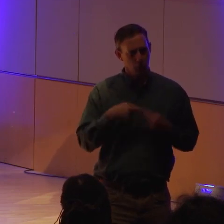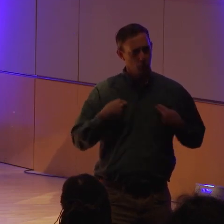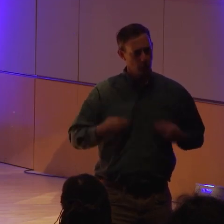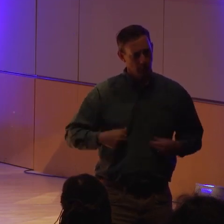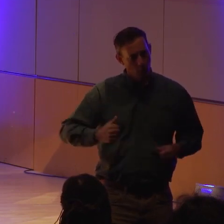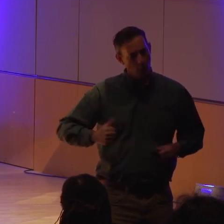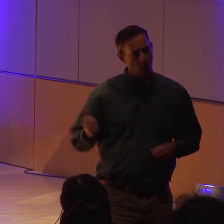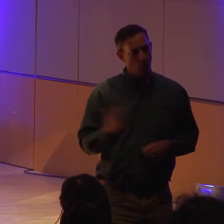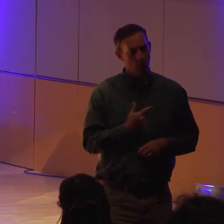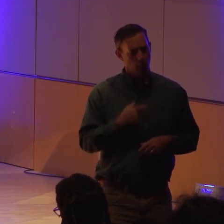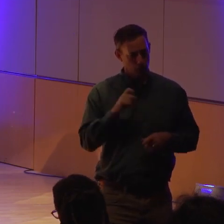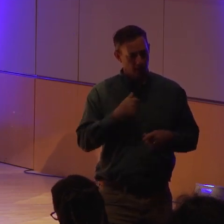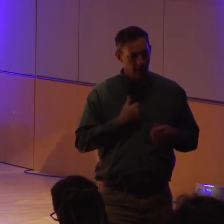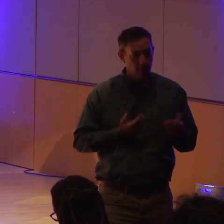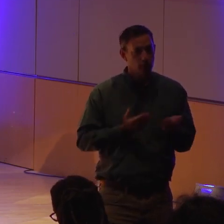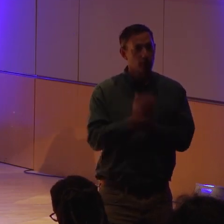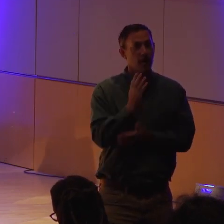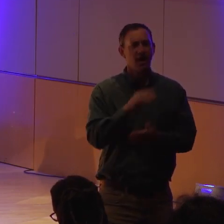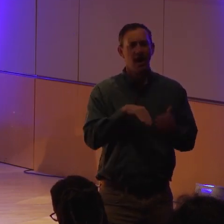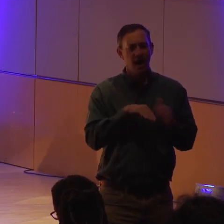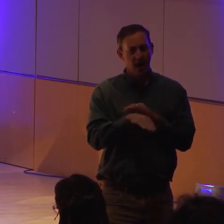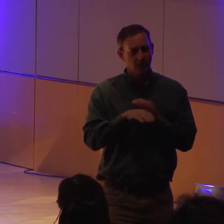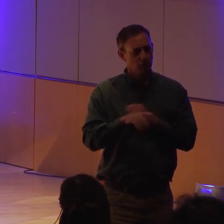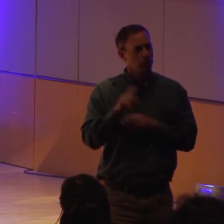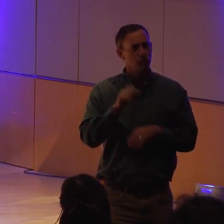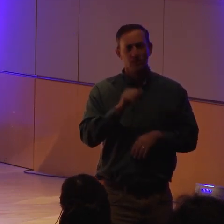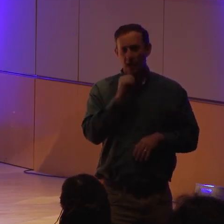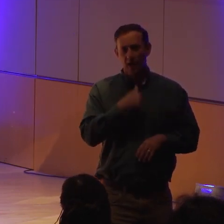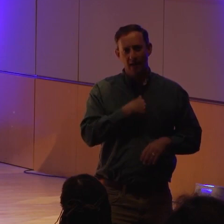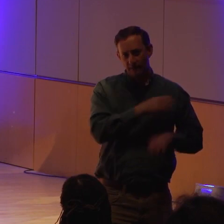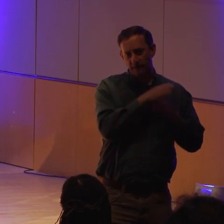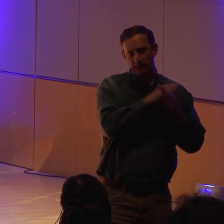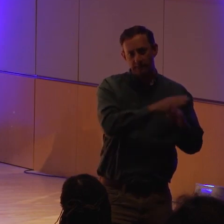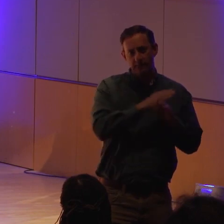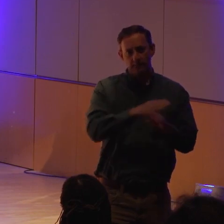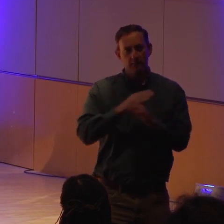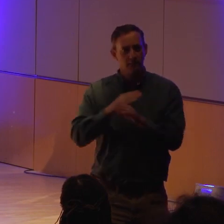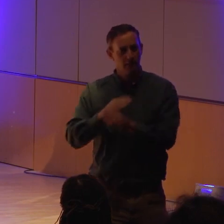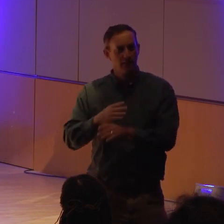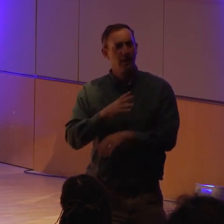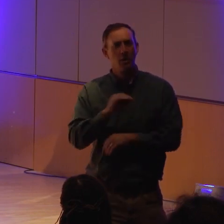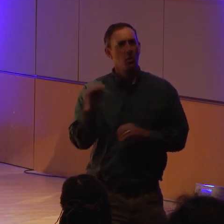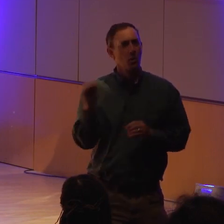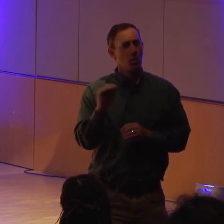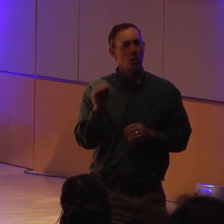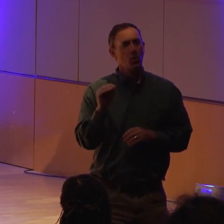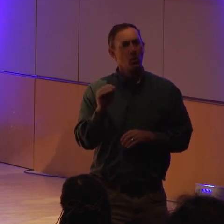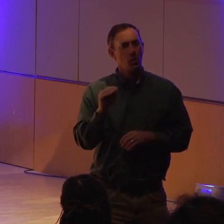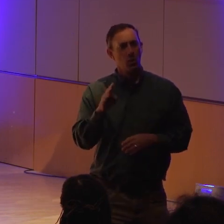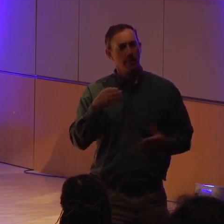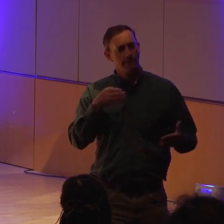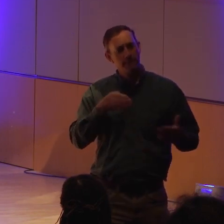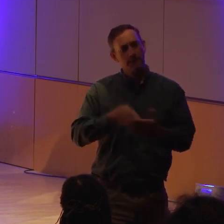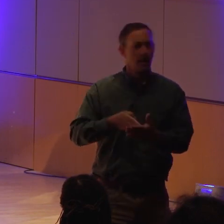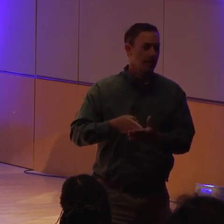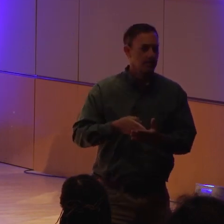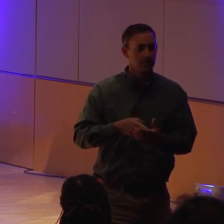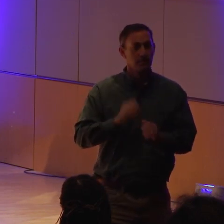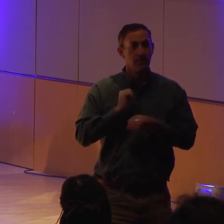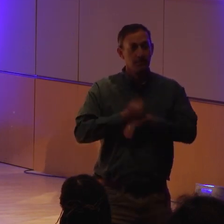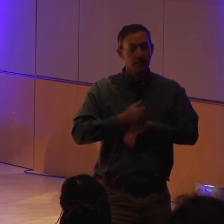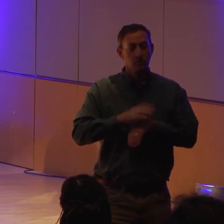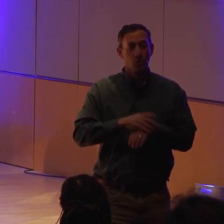everyone. Access to housing should come without artificial impediments and unwarranted bias based on